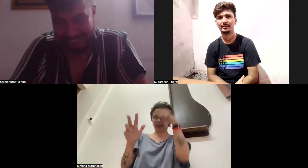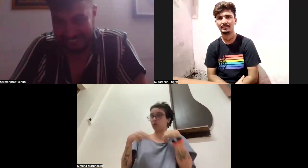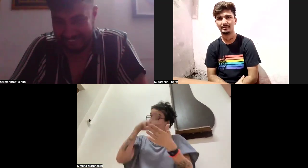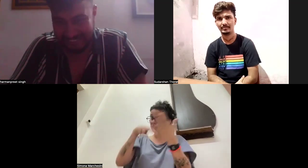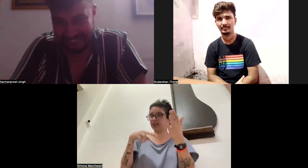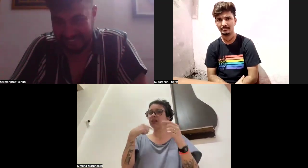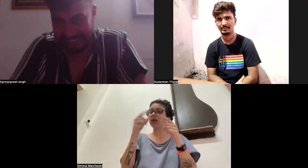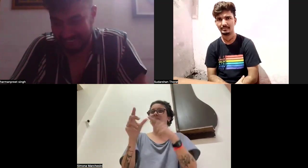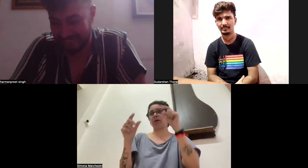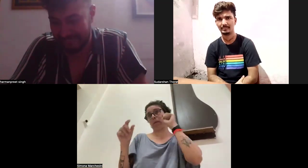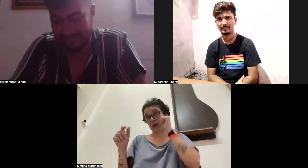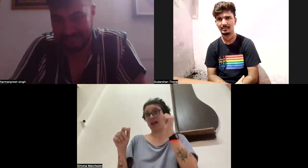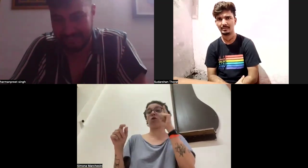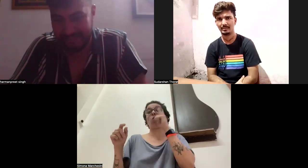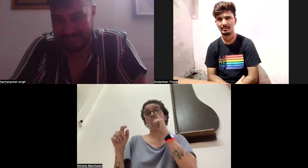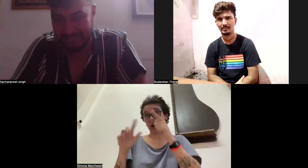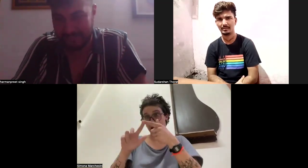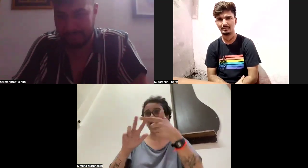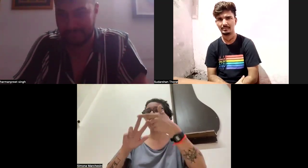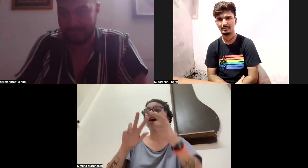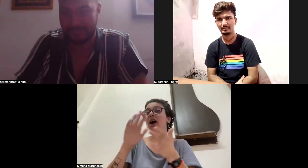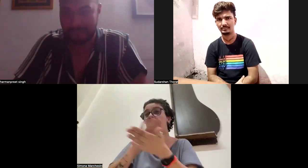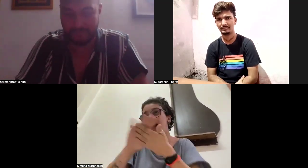So 8, I've seen that